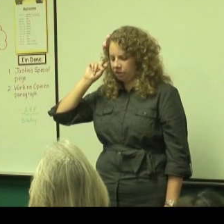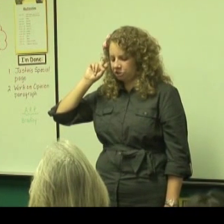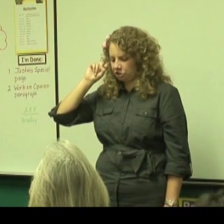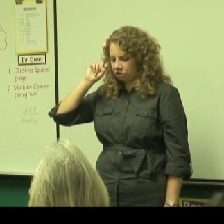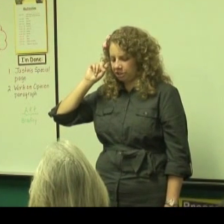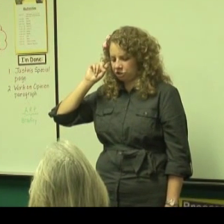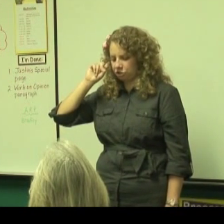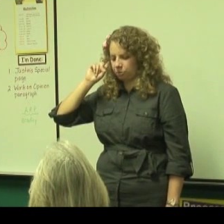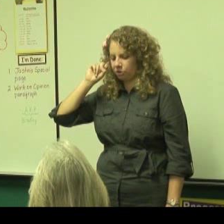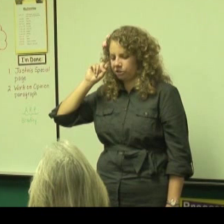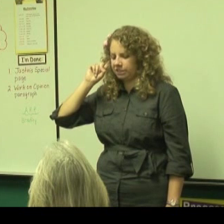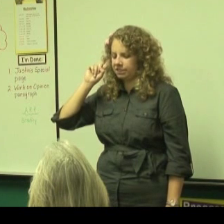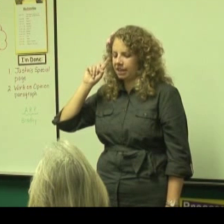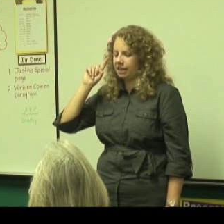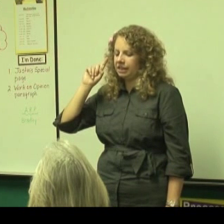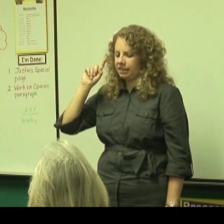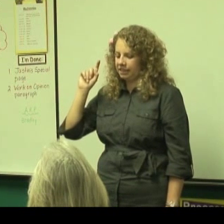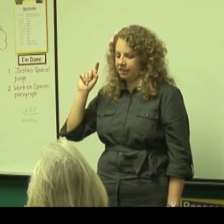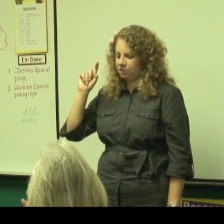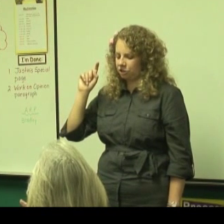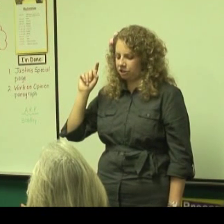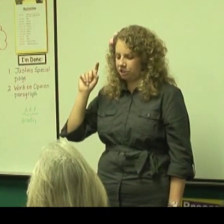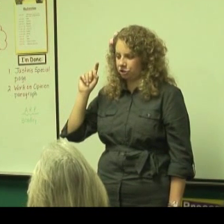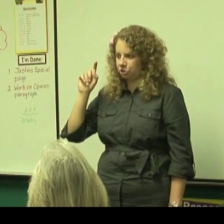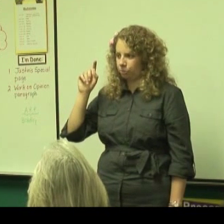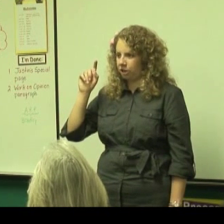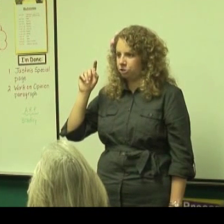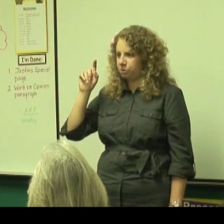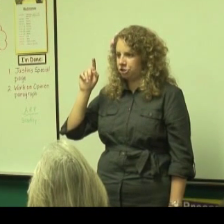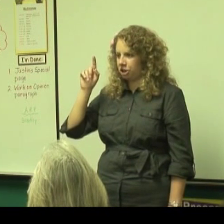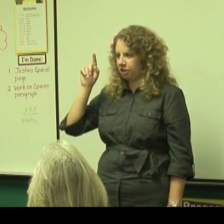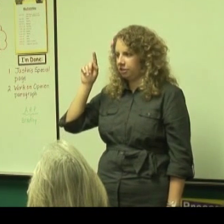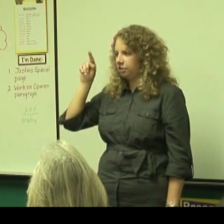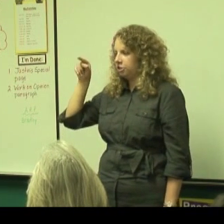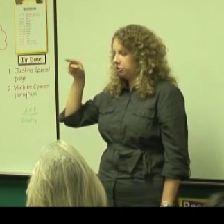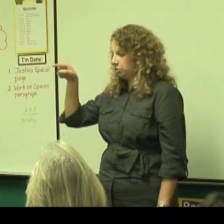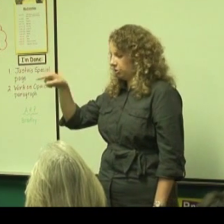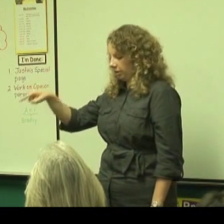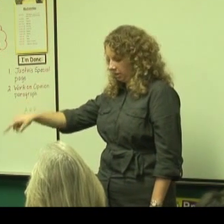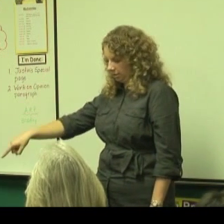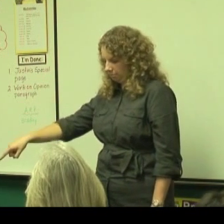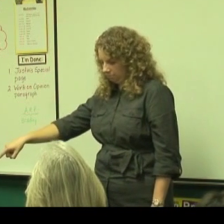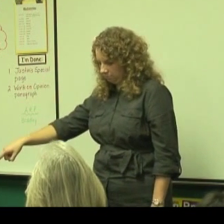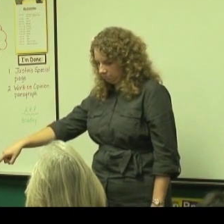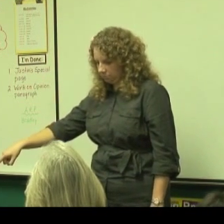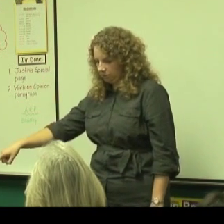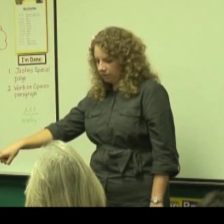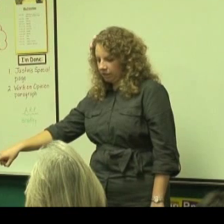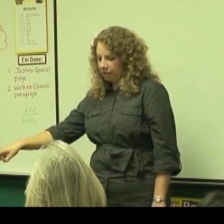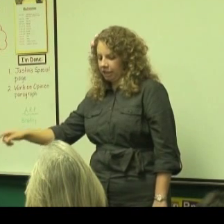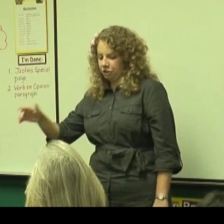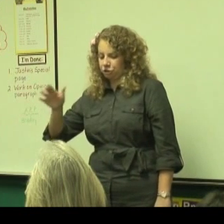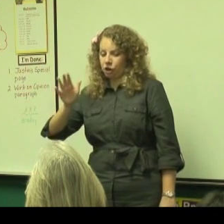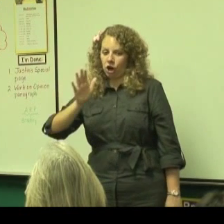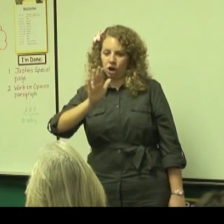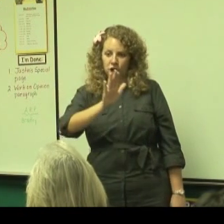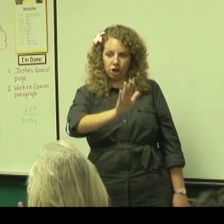as her teacher. So we're going to say he is her teacher. So where did you put John? So him is